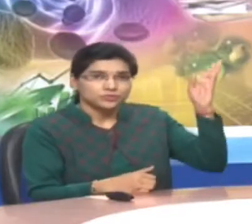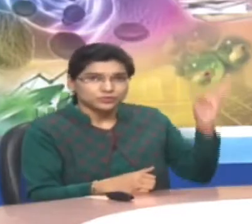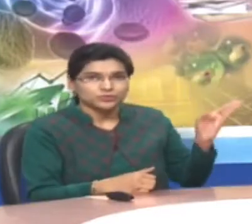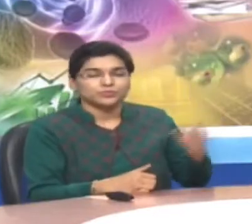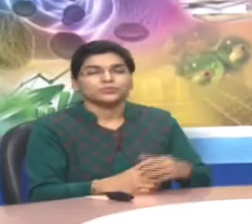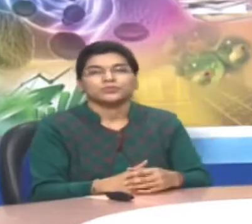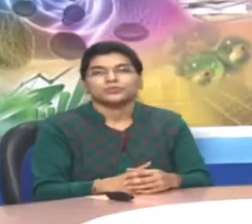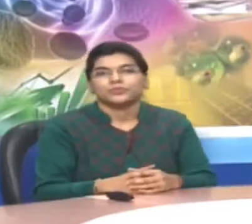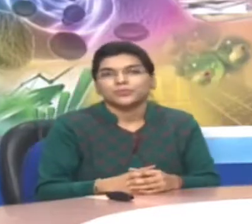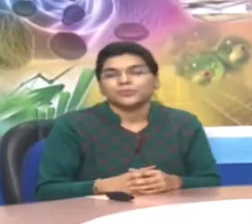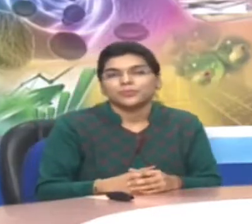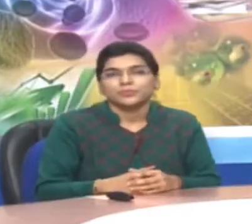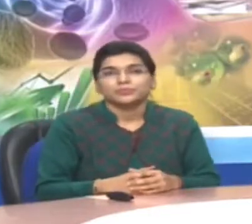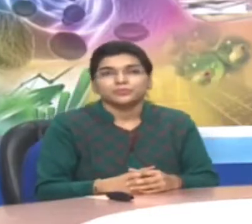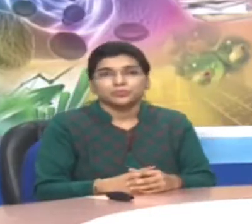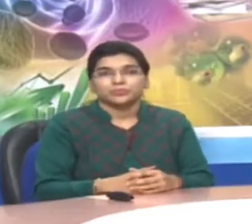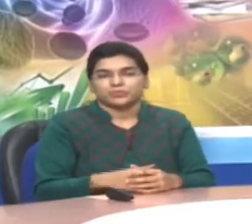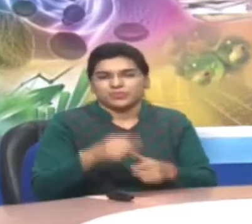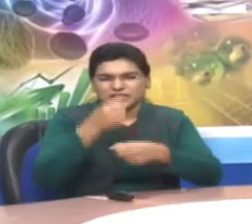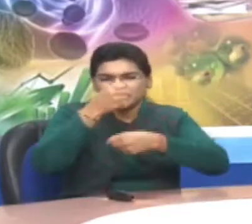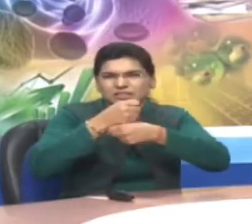So dear learners, as you see in the slide,